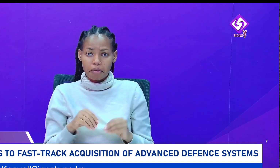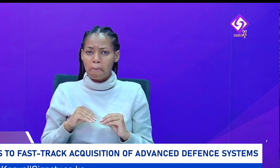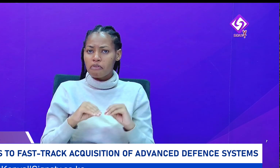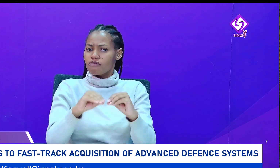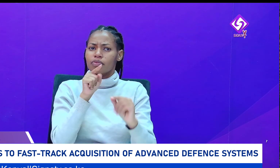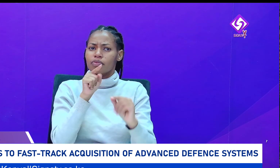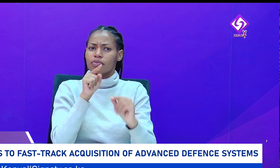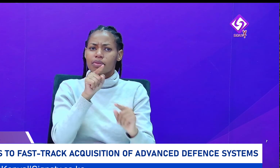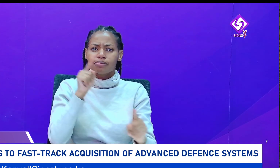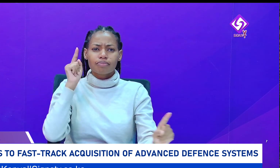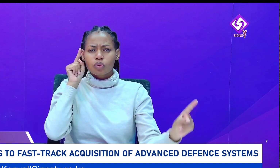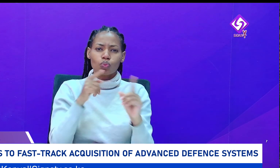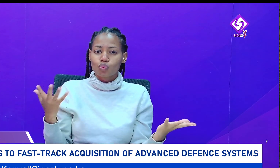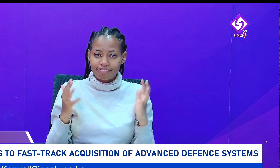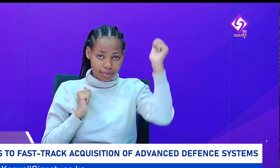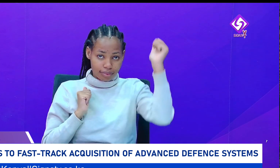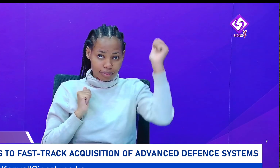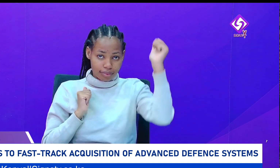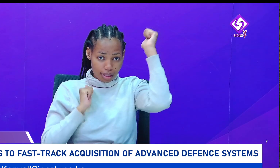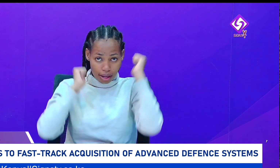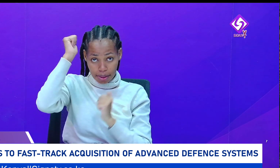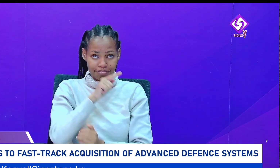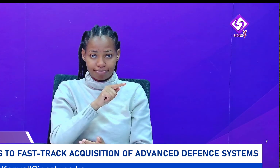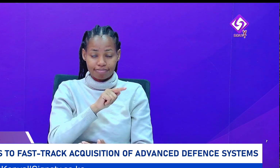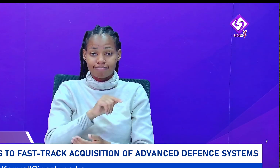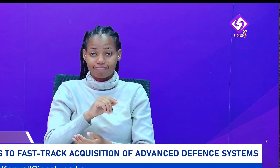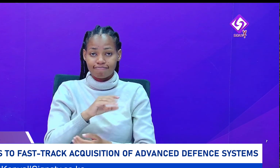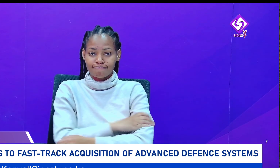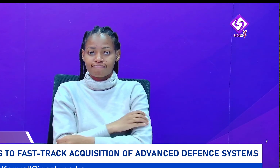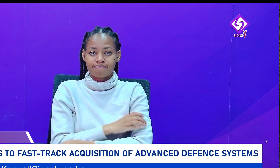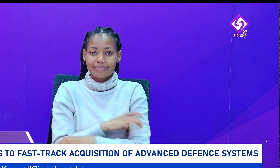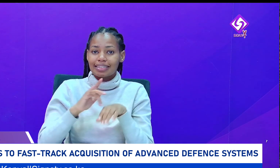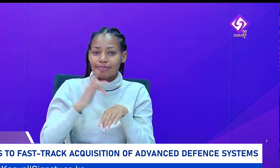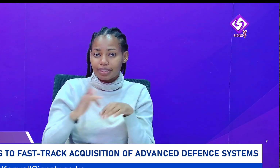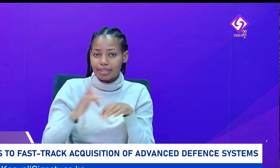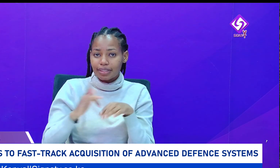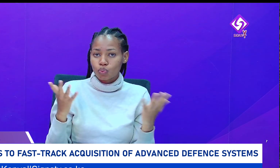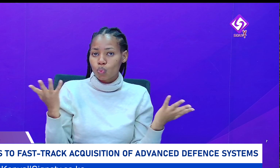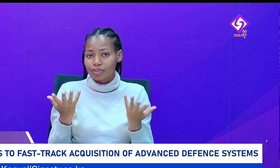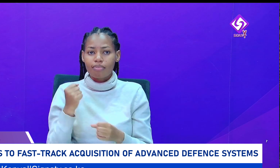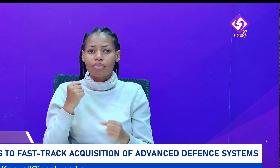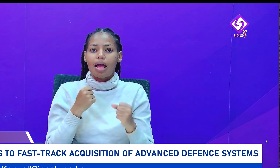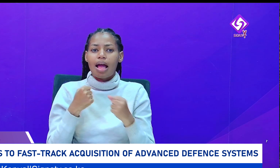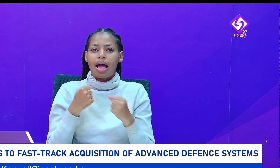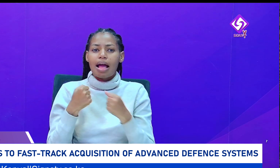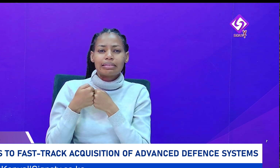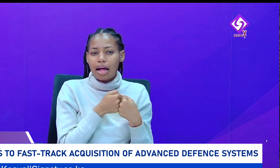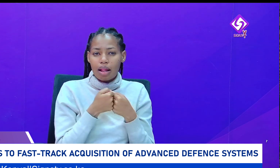Now, this move is aimed at enhancing the military's capability to effectively confront the challenges